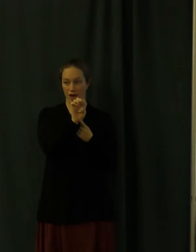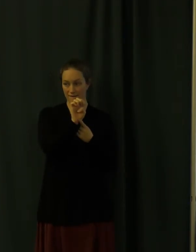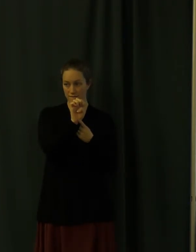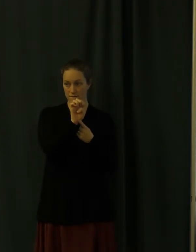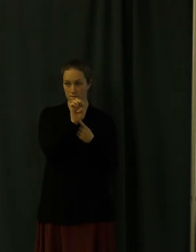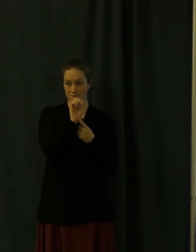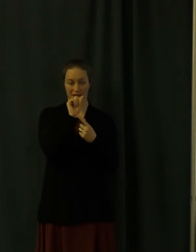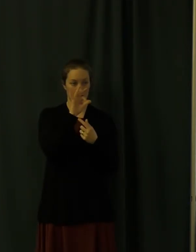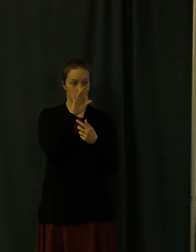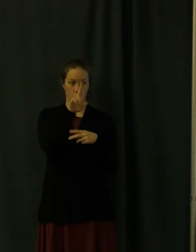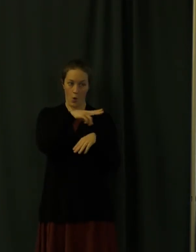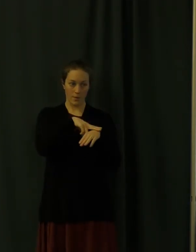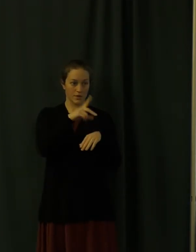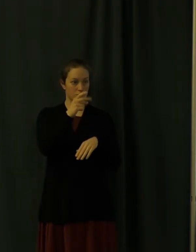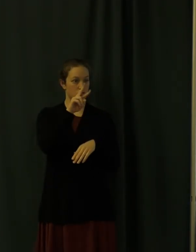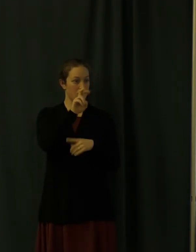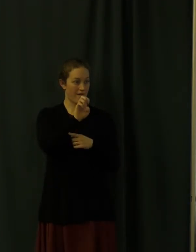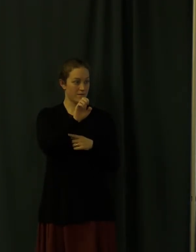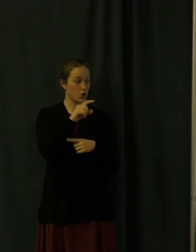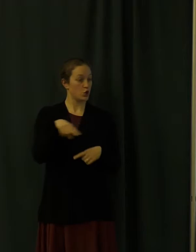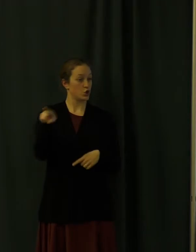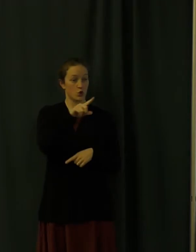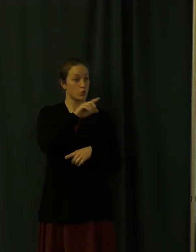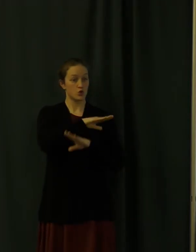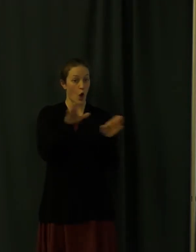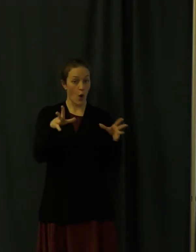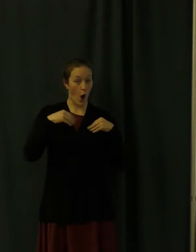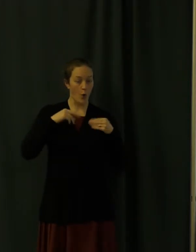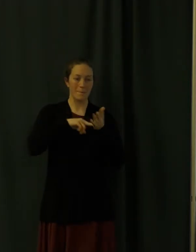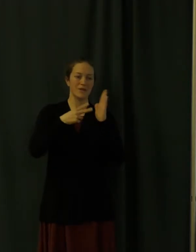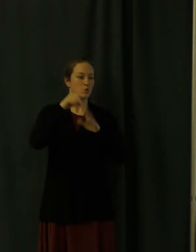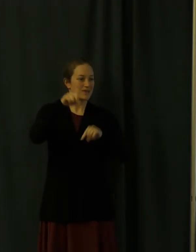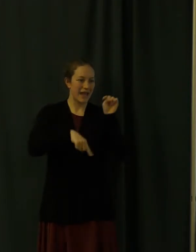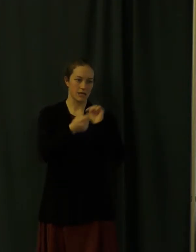and Shared with Me, if you don't own it, you can't delete it.